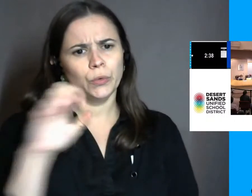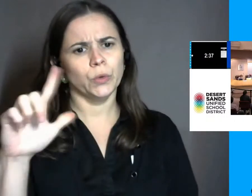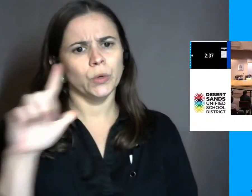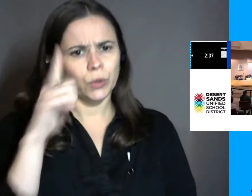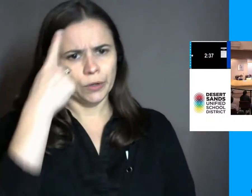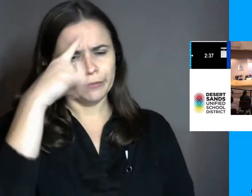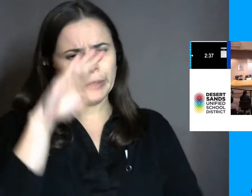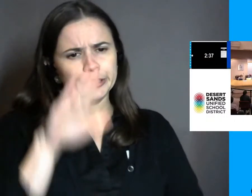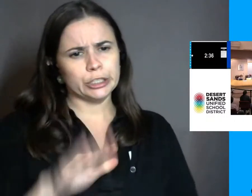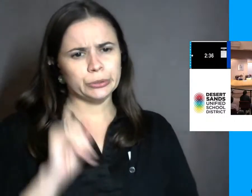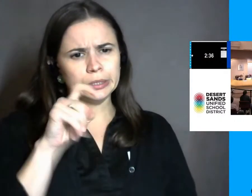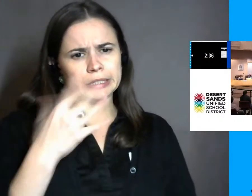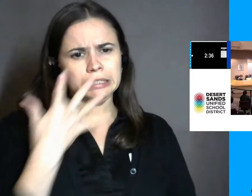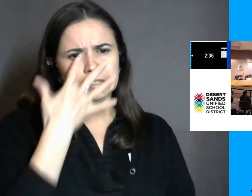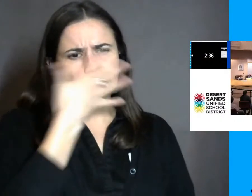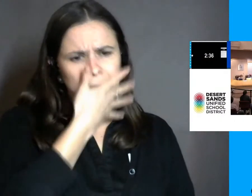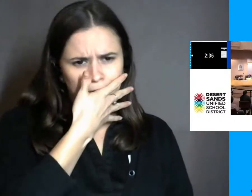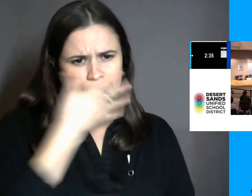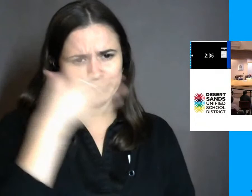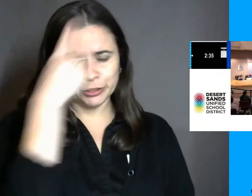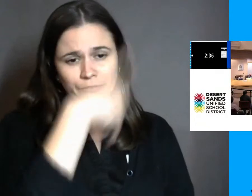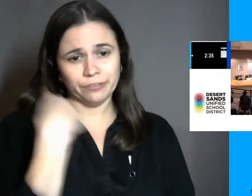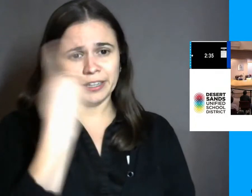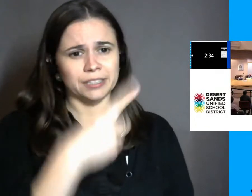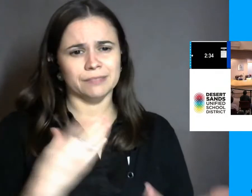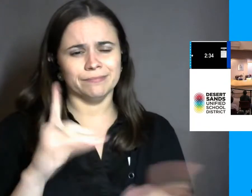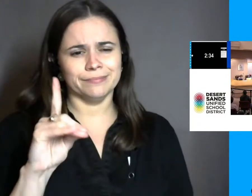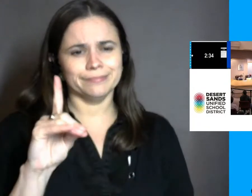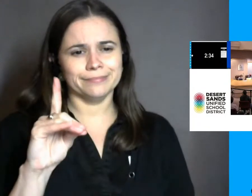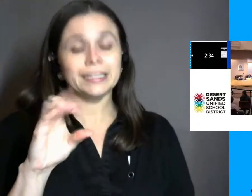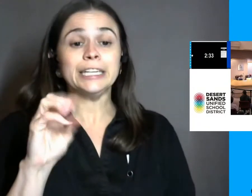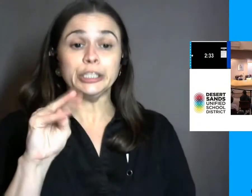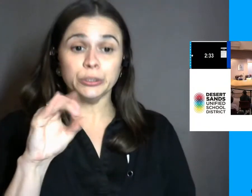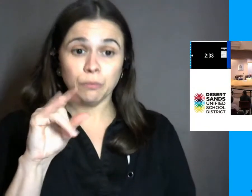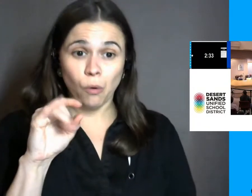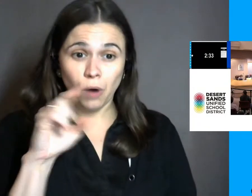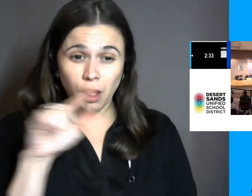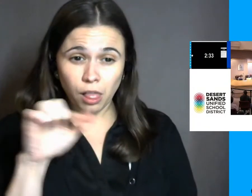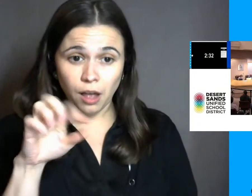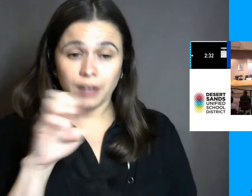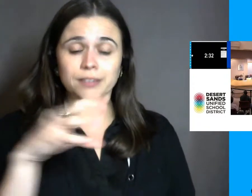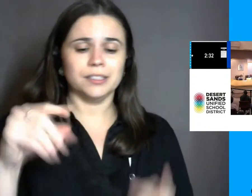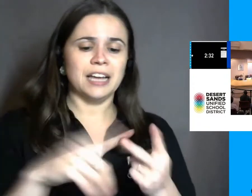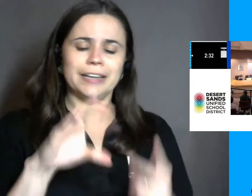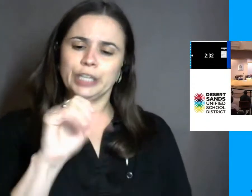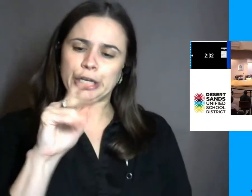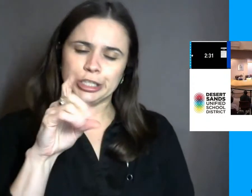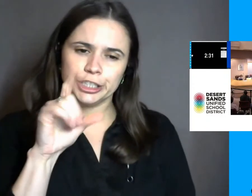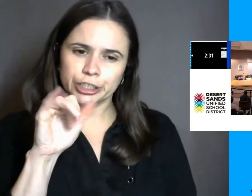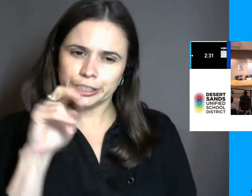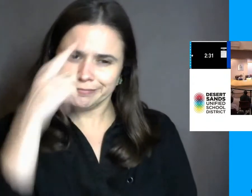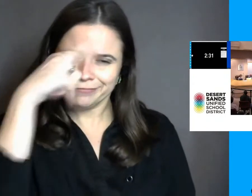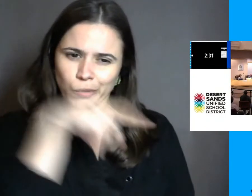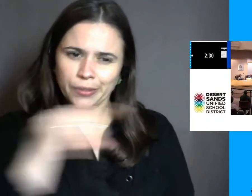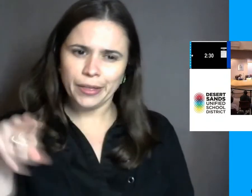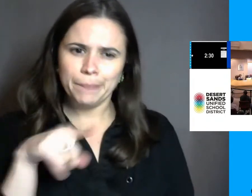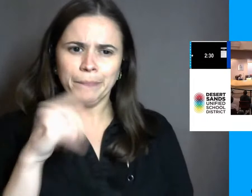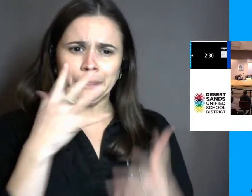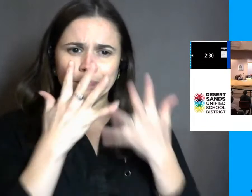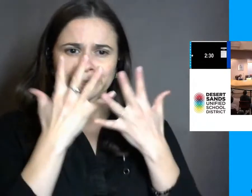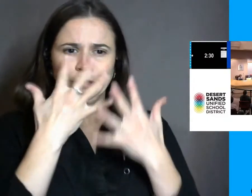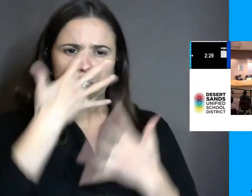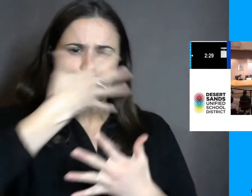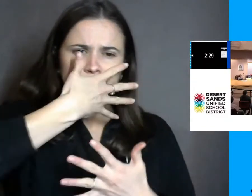much harm has already been done in demoralizing and conditioning children to cover their face. Our children's learning has been hindered long